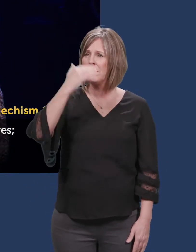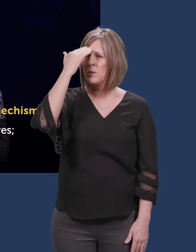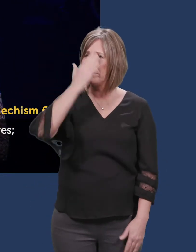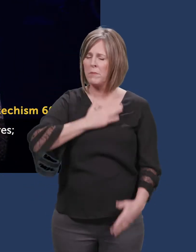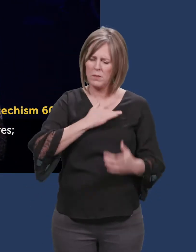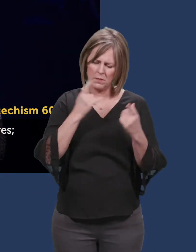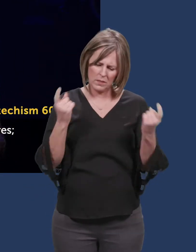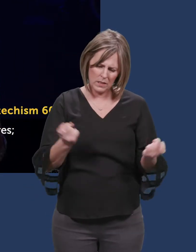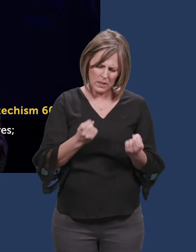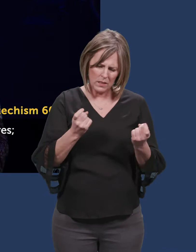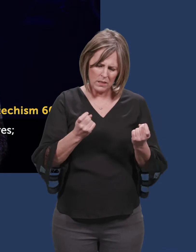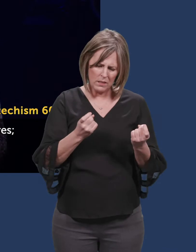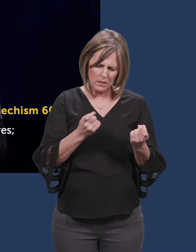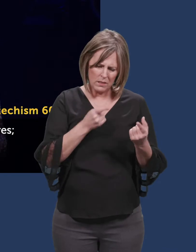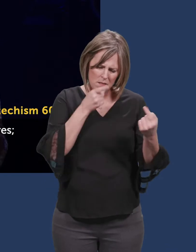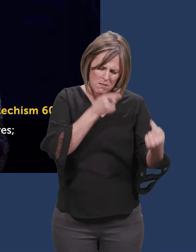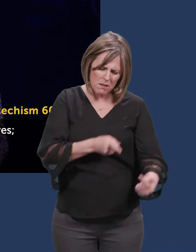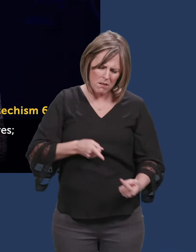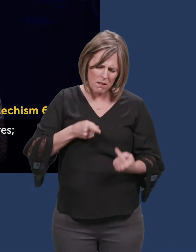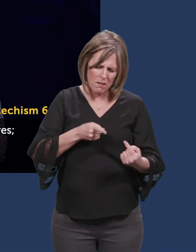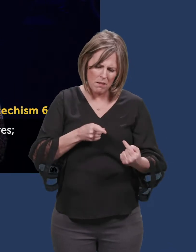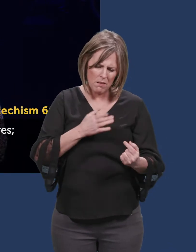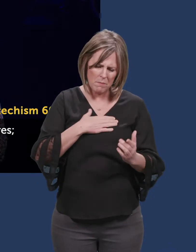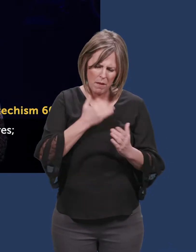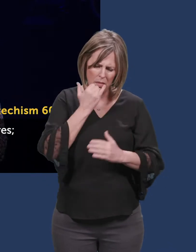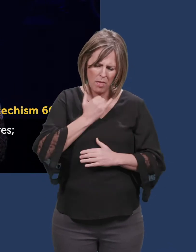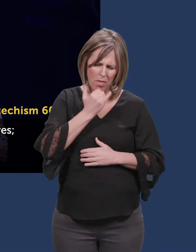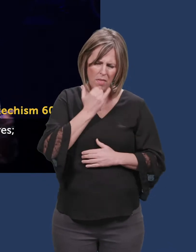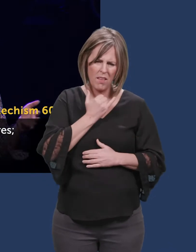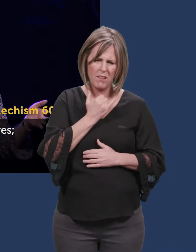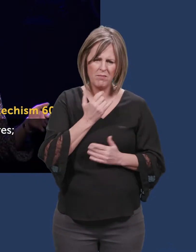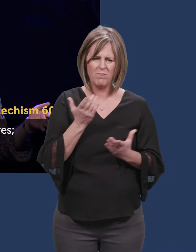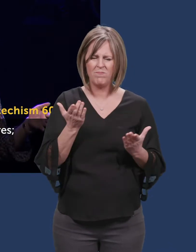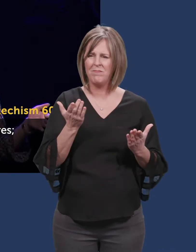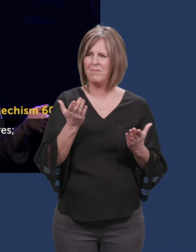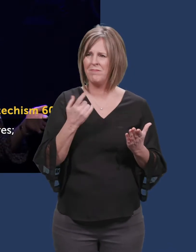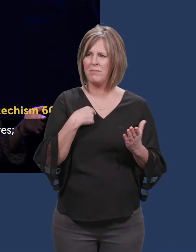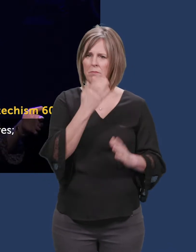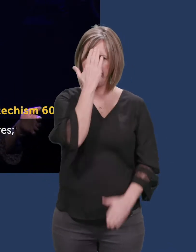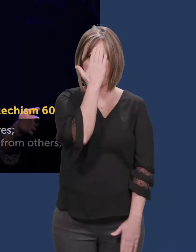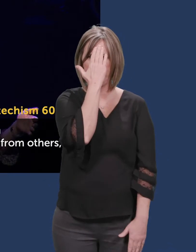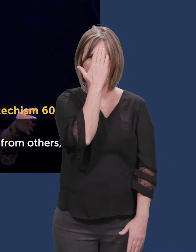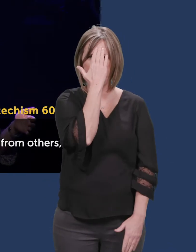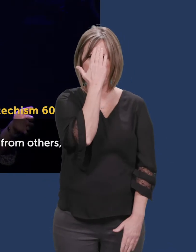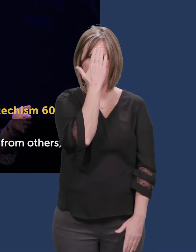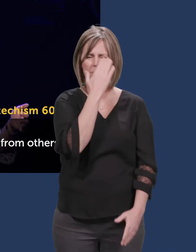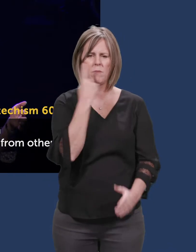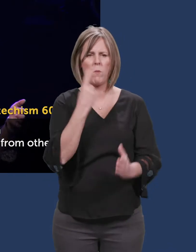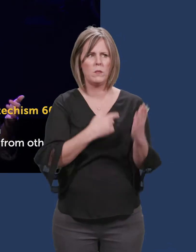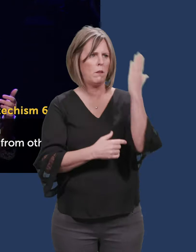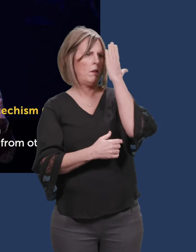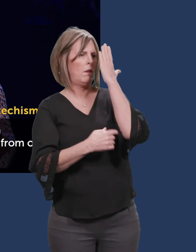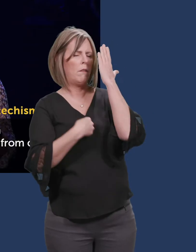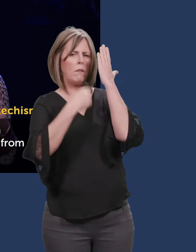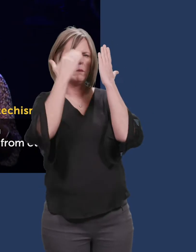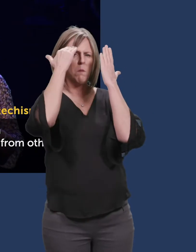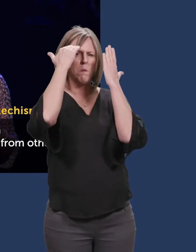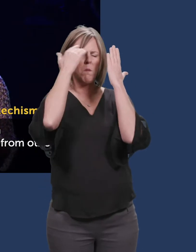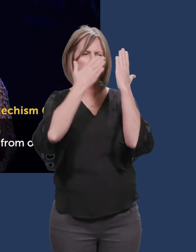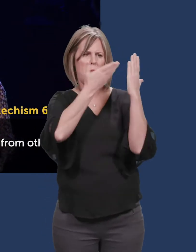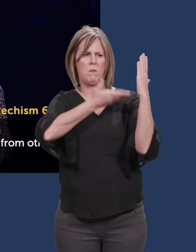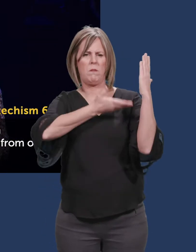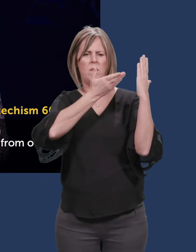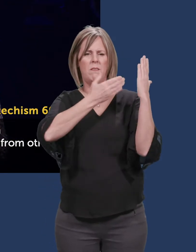My sin, my struggles, my failures, they are ever before me. I know that